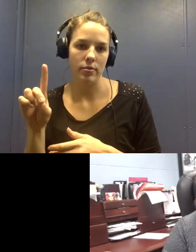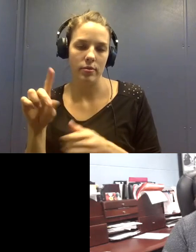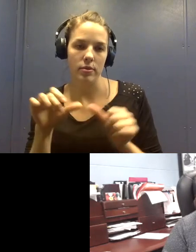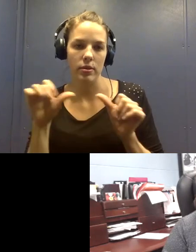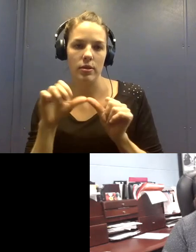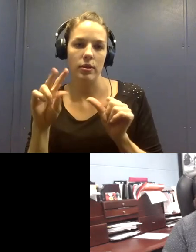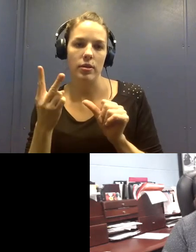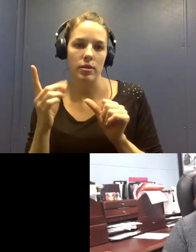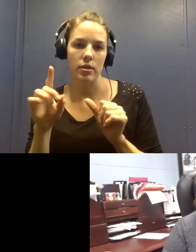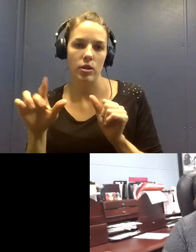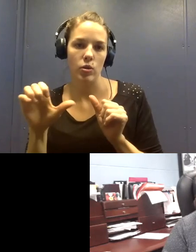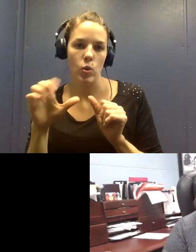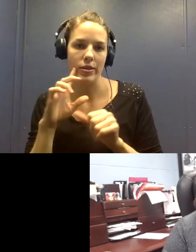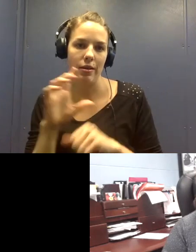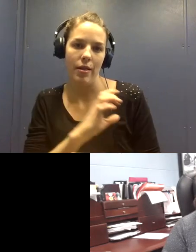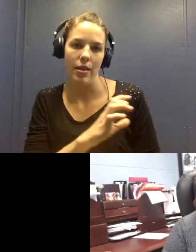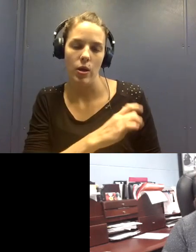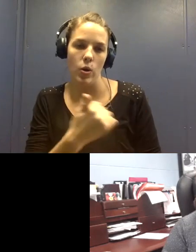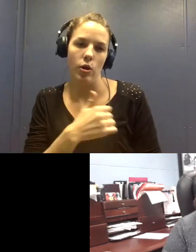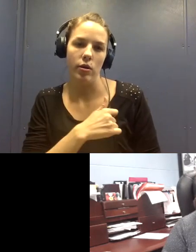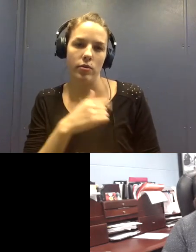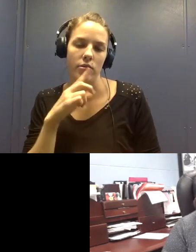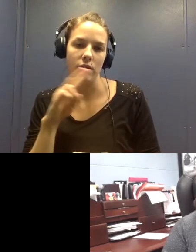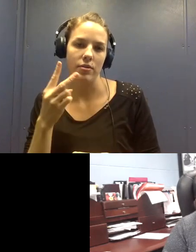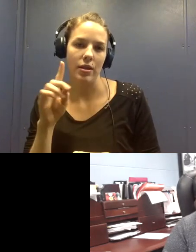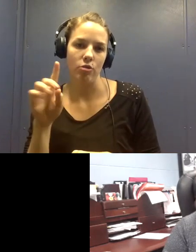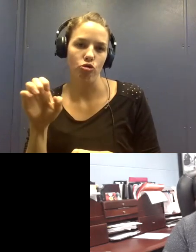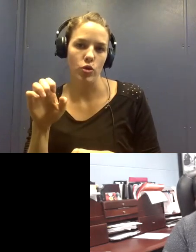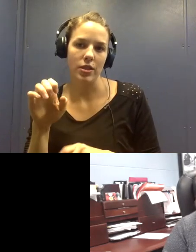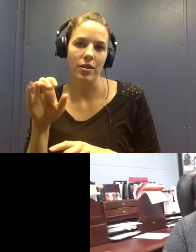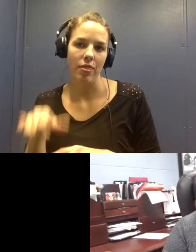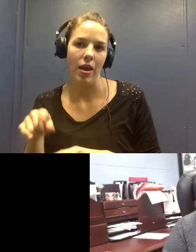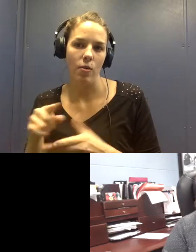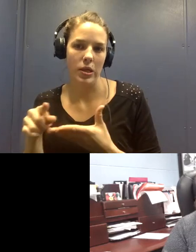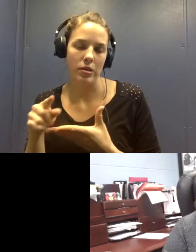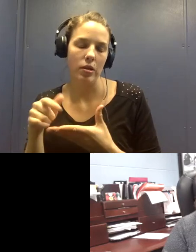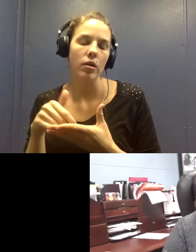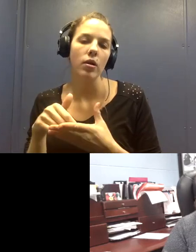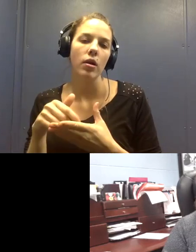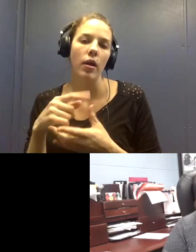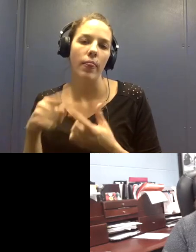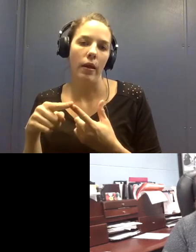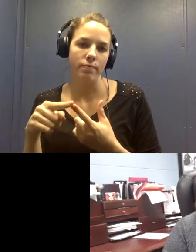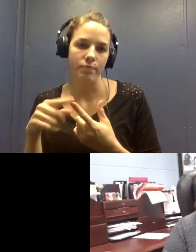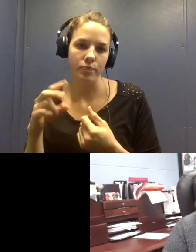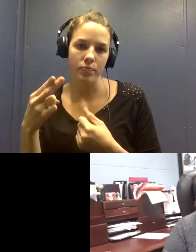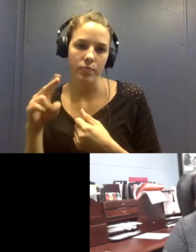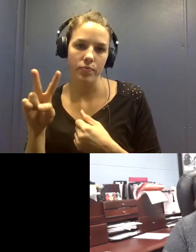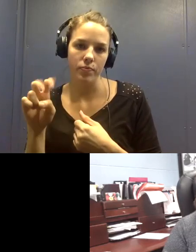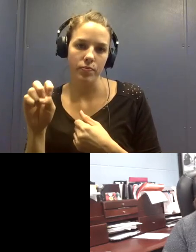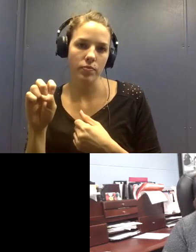second dose clinics. So we primarily will be do second dose at those weeks. And then as Hy-Vee and